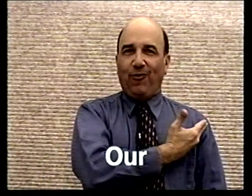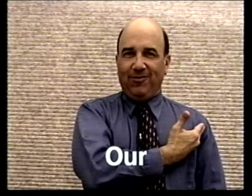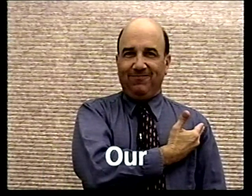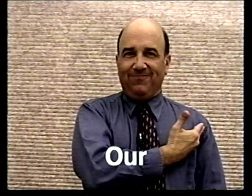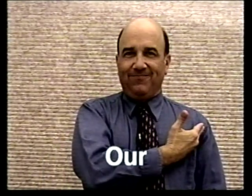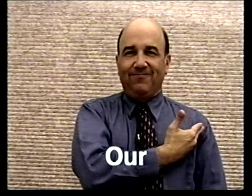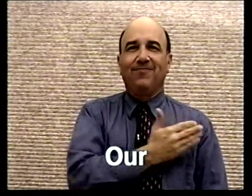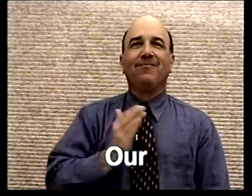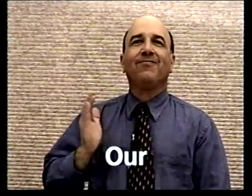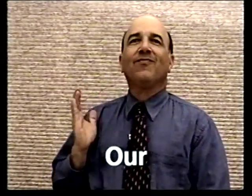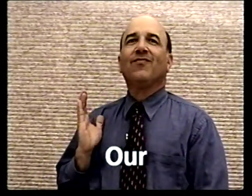Our.